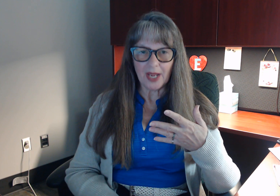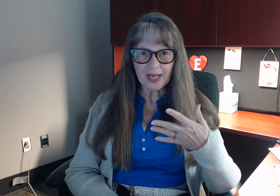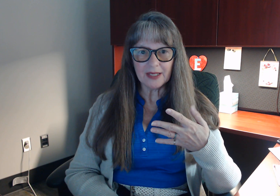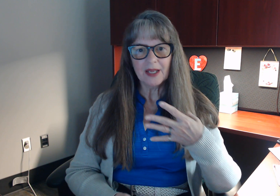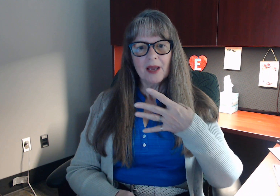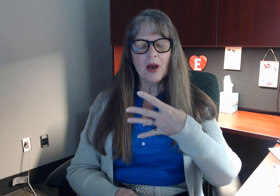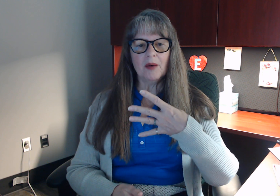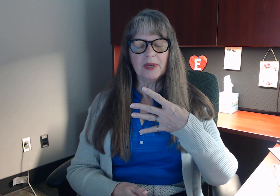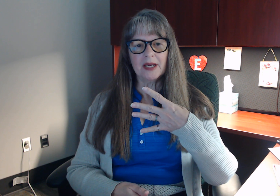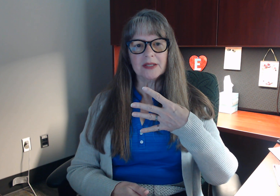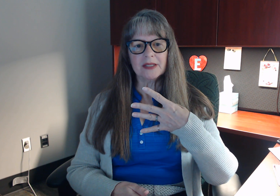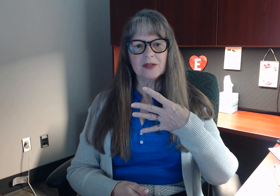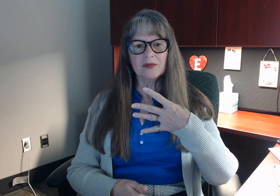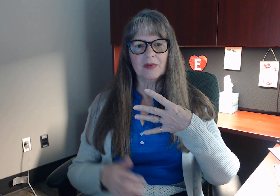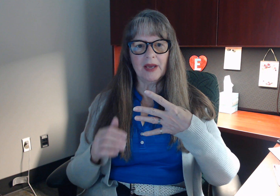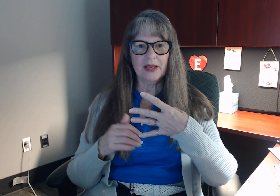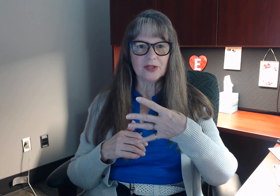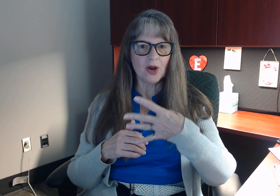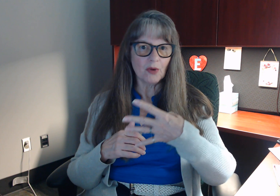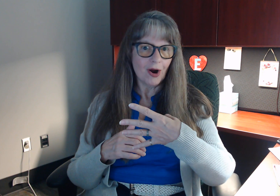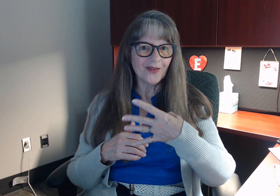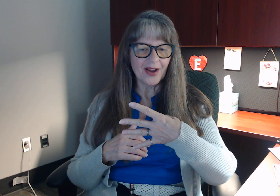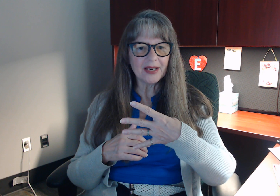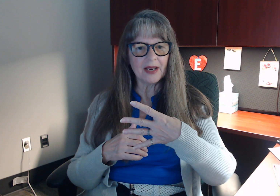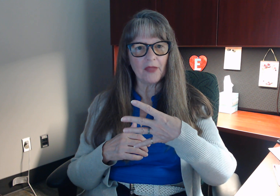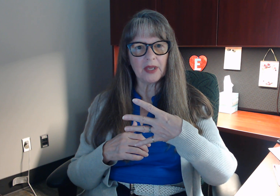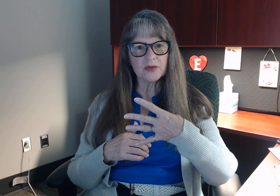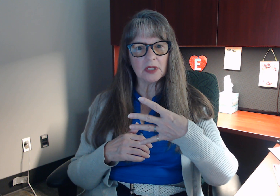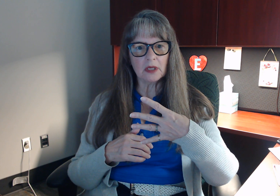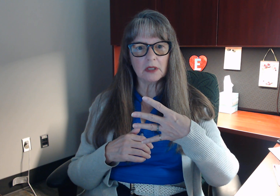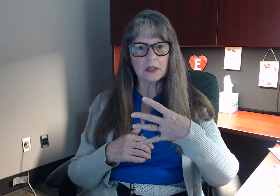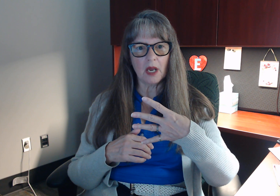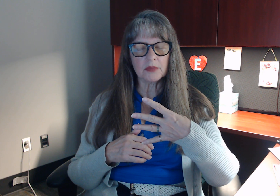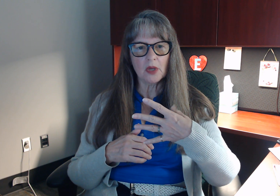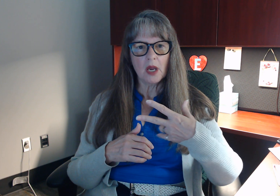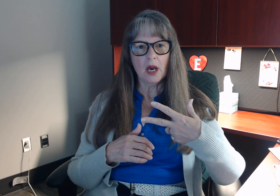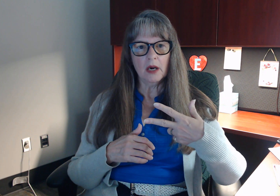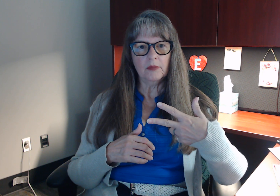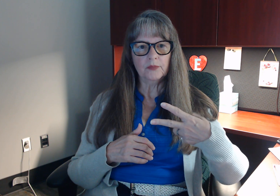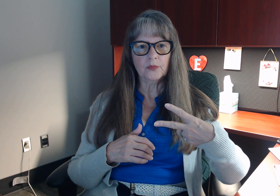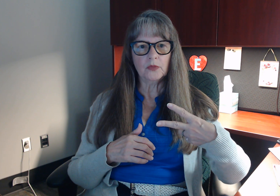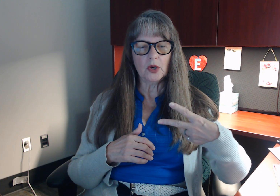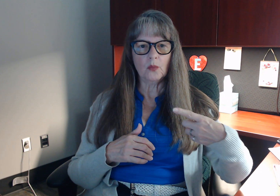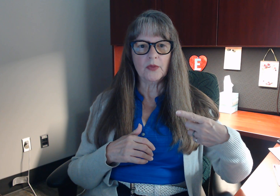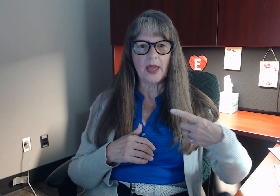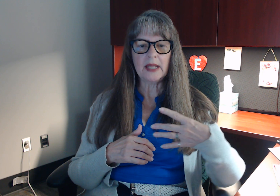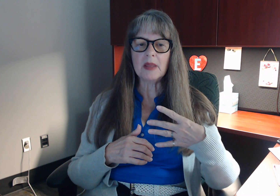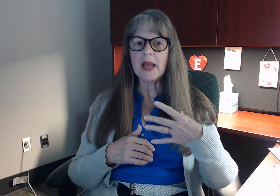can, because it's not wrong, right? And I think I've seen it a lot of times, with that. And they may not